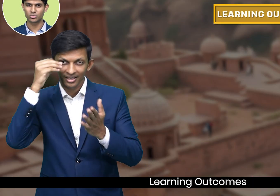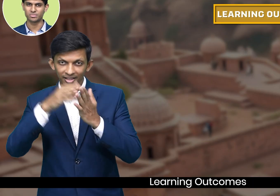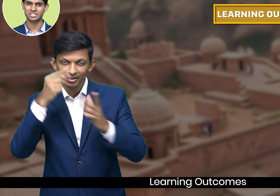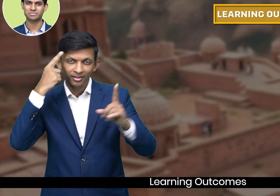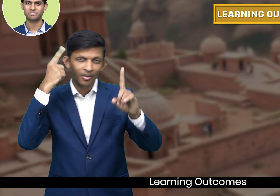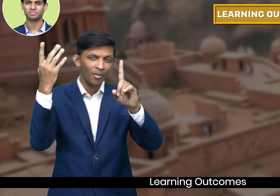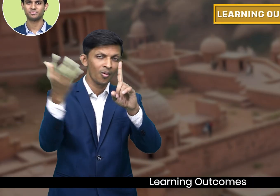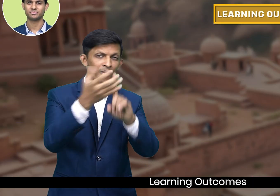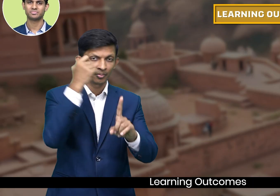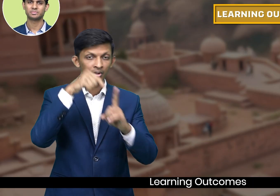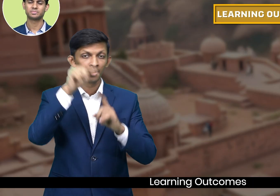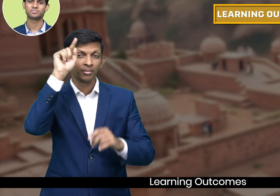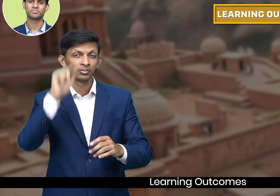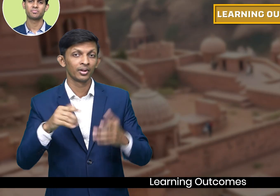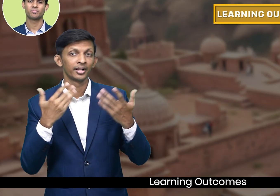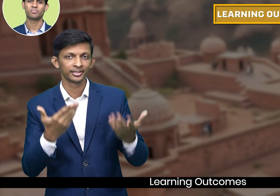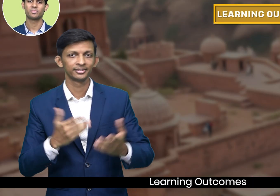Learning outcomes.